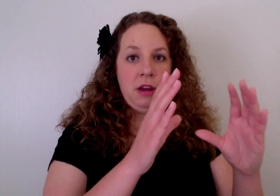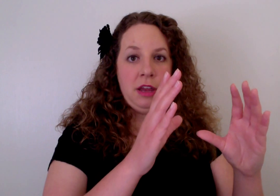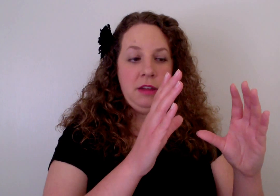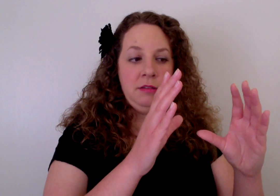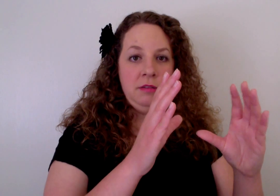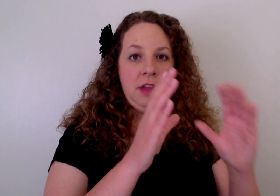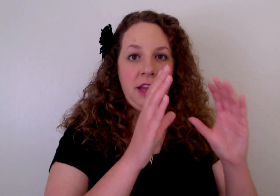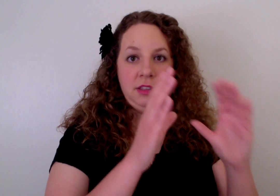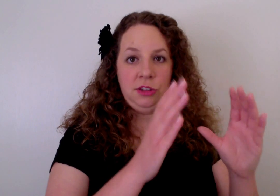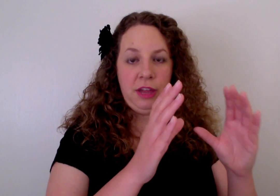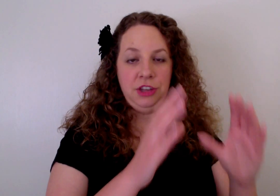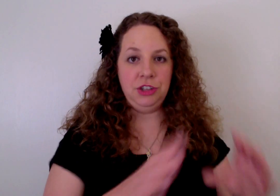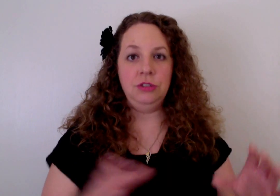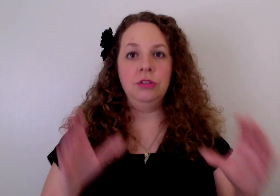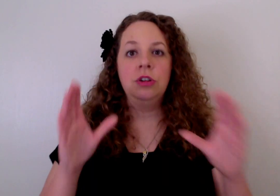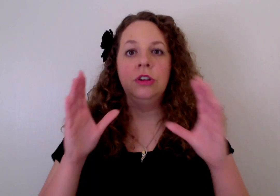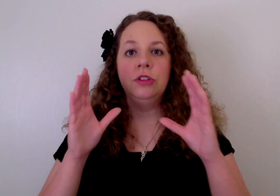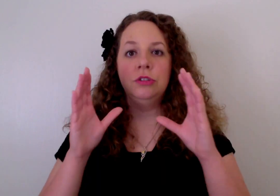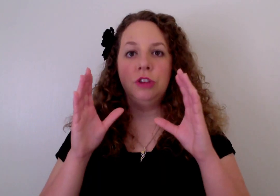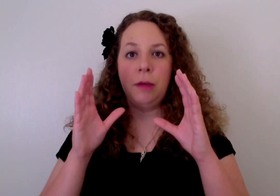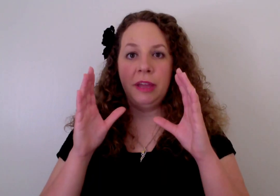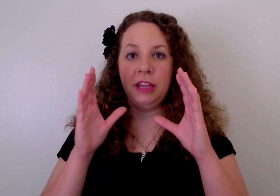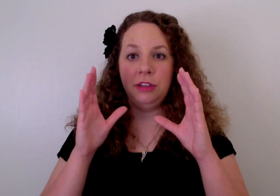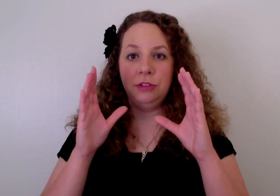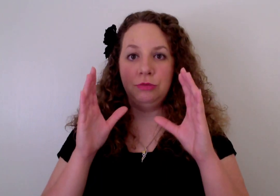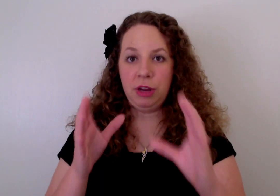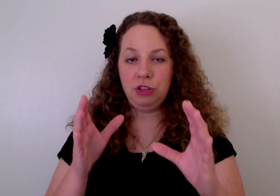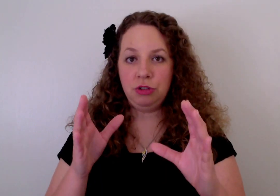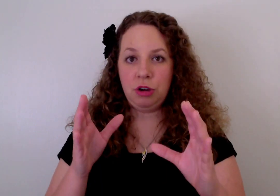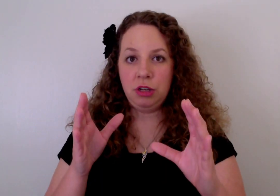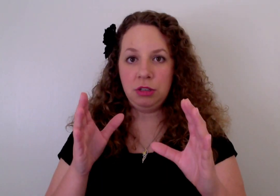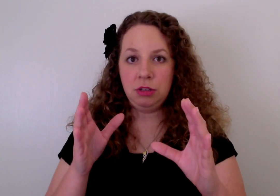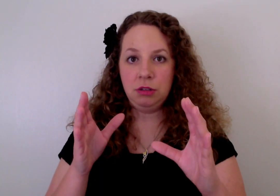Benihana as the location, topic is restaurant,